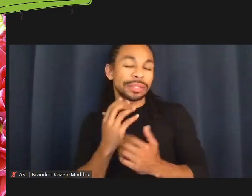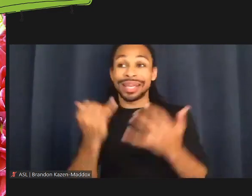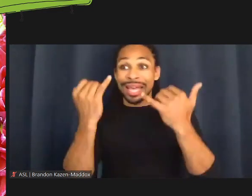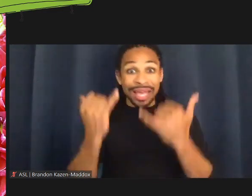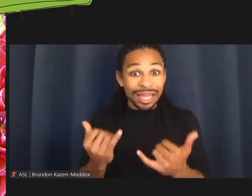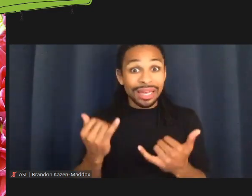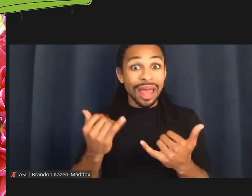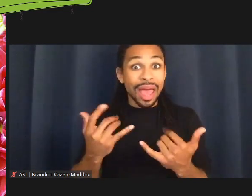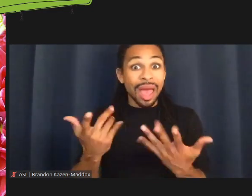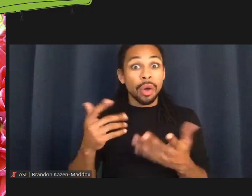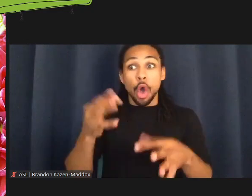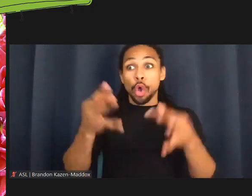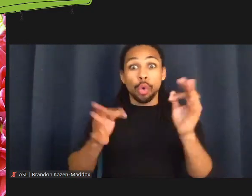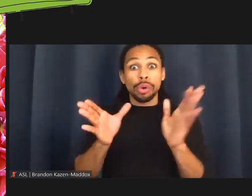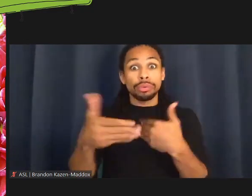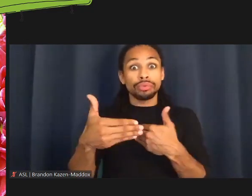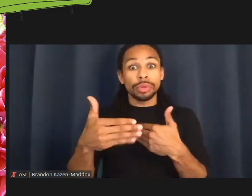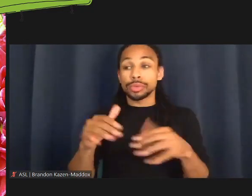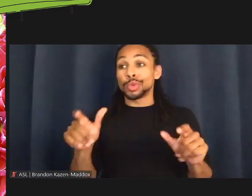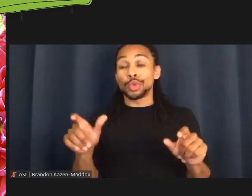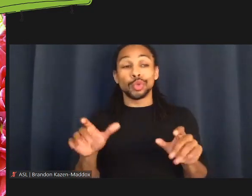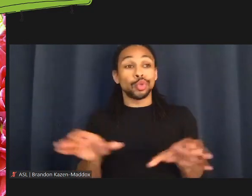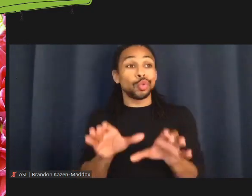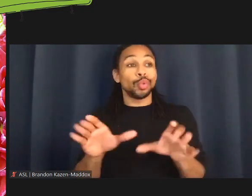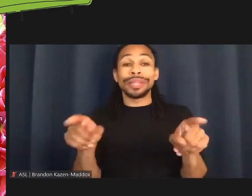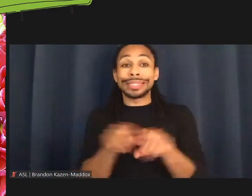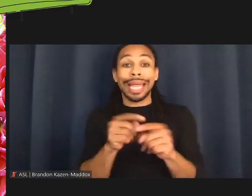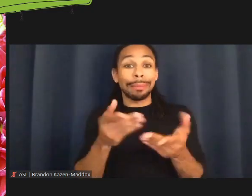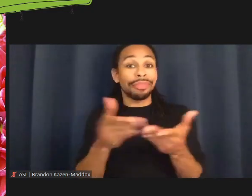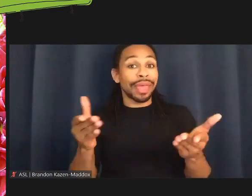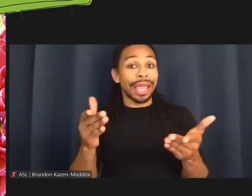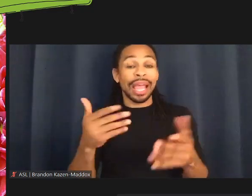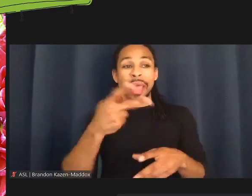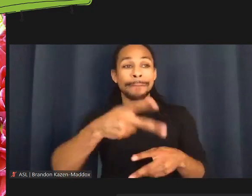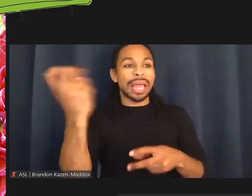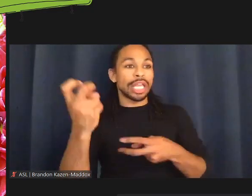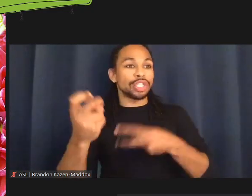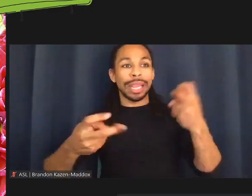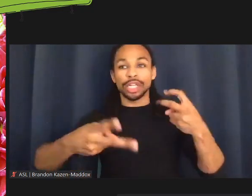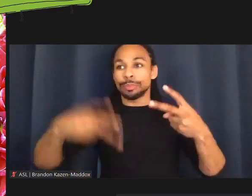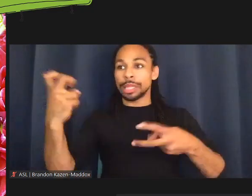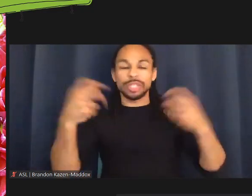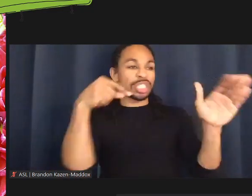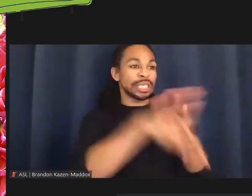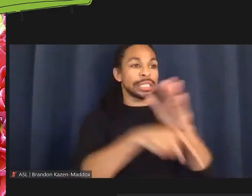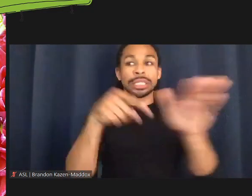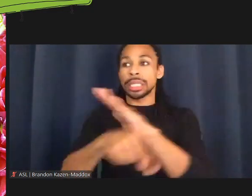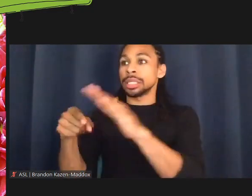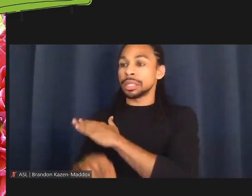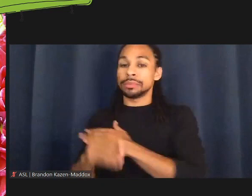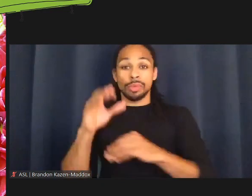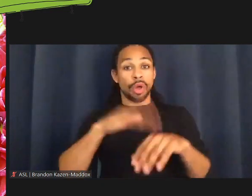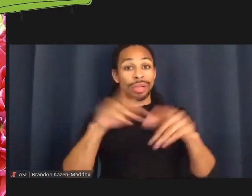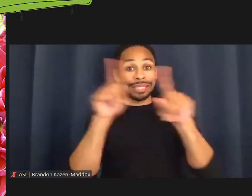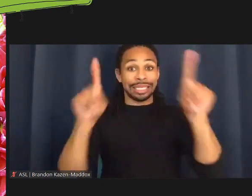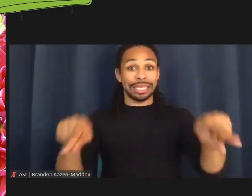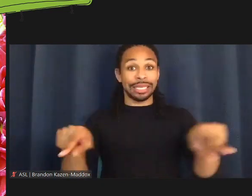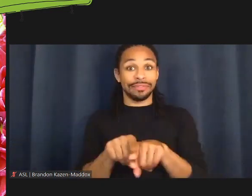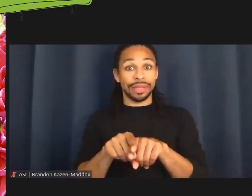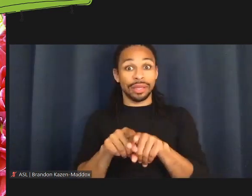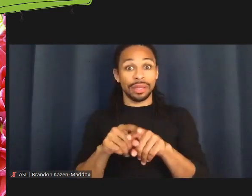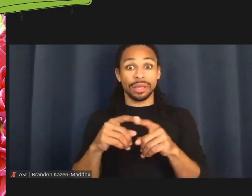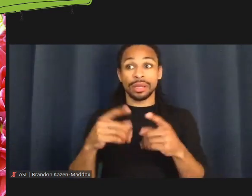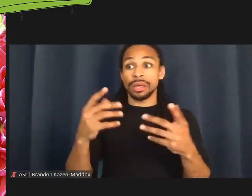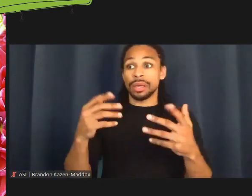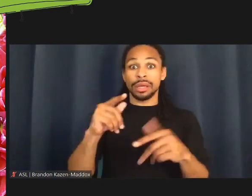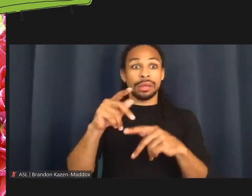do as they always do, pillage. On TV, channels construct. Boy,